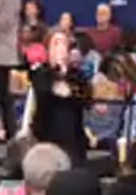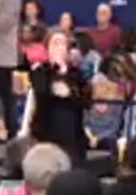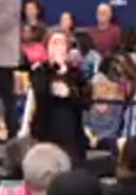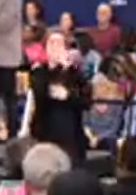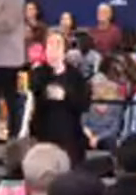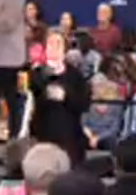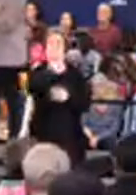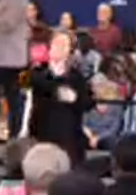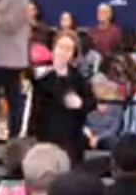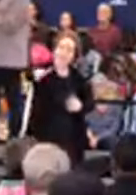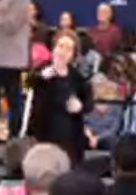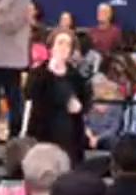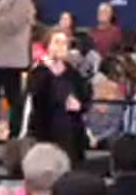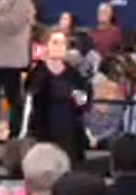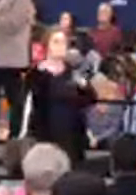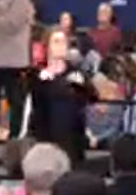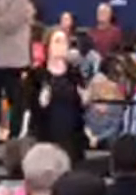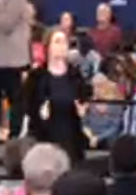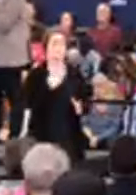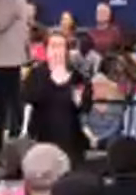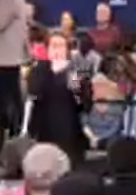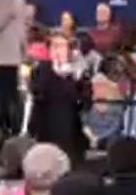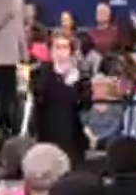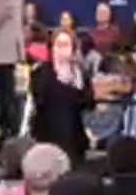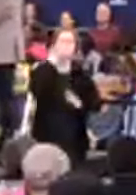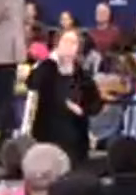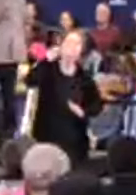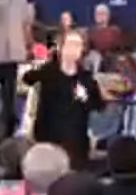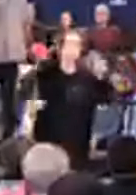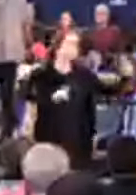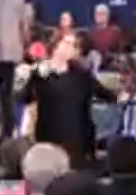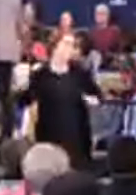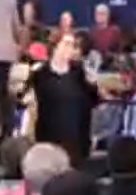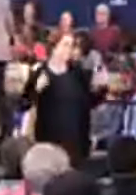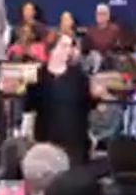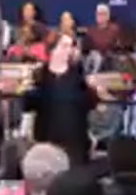to the homeowners of my state. For the people.